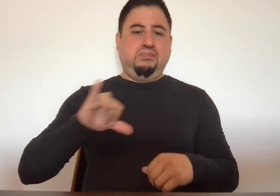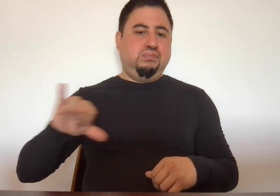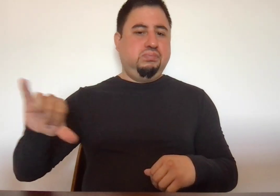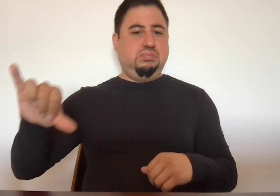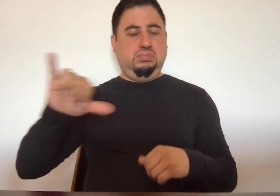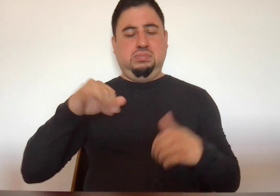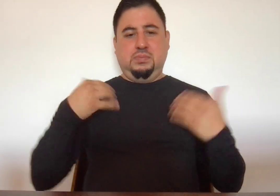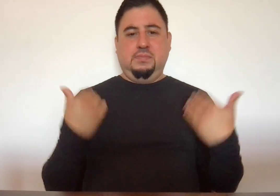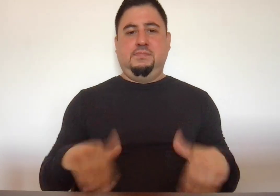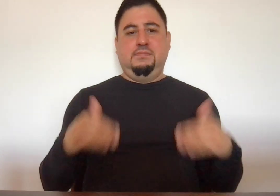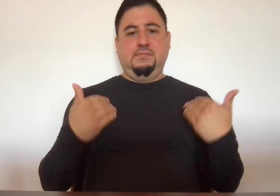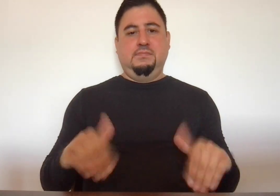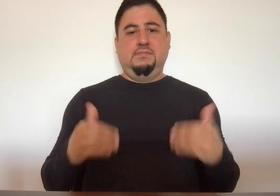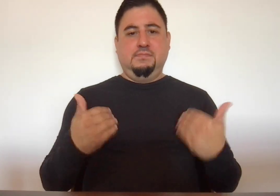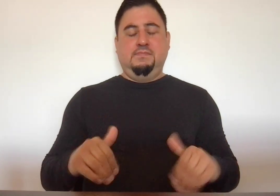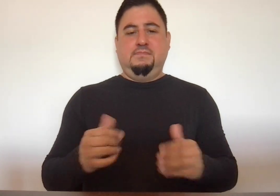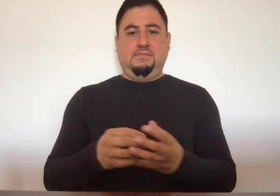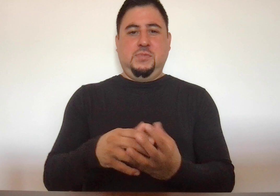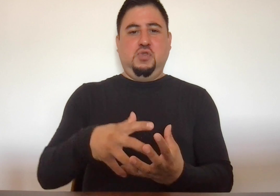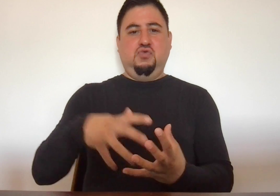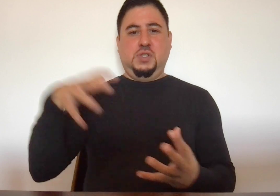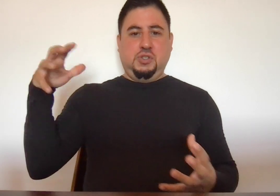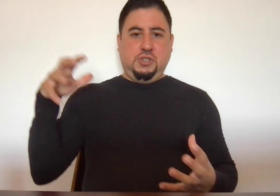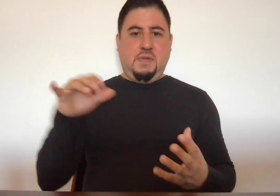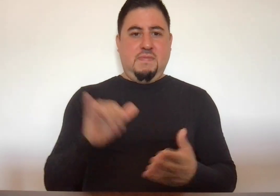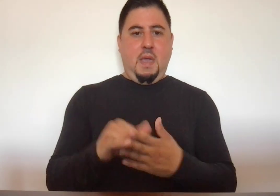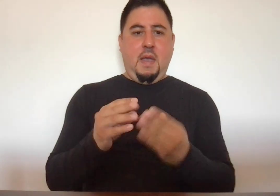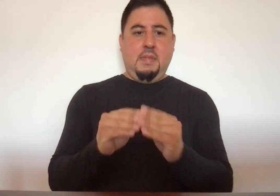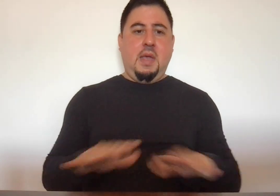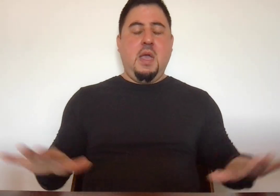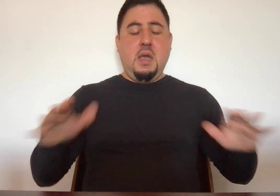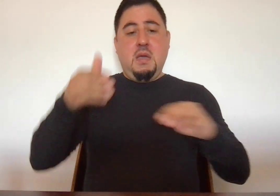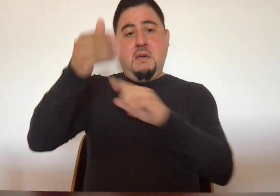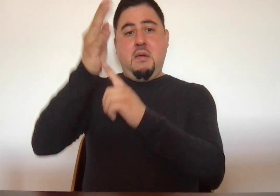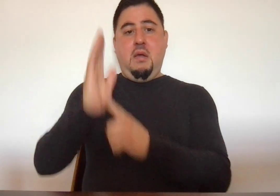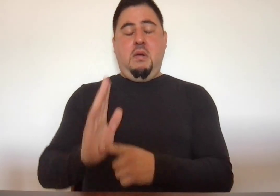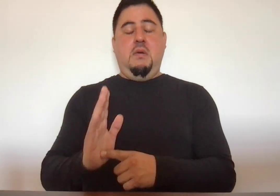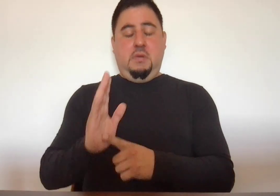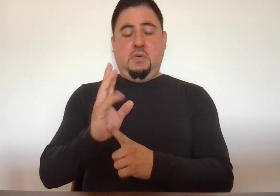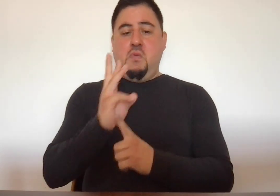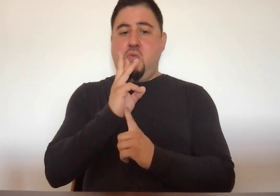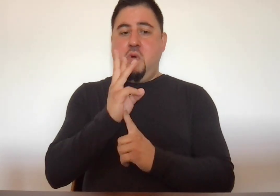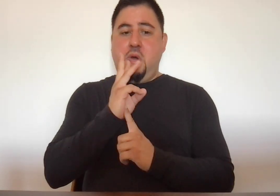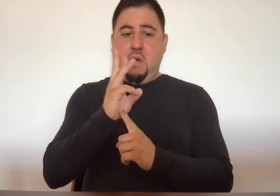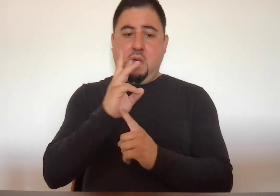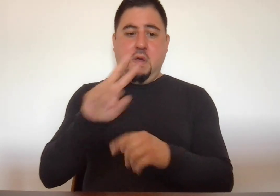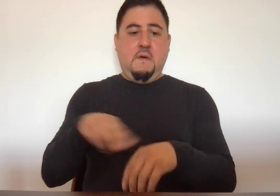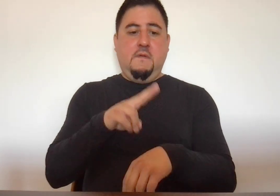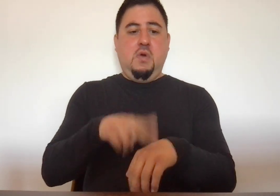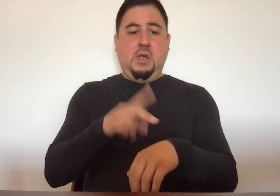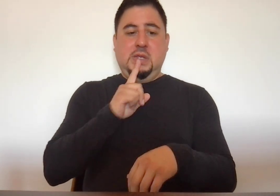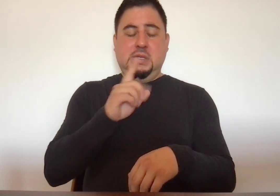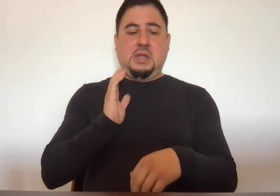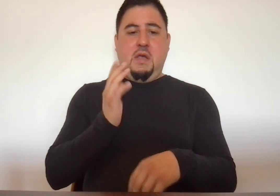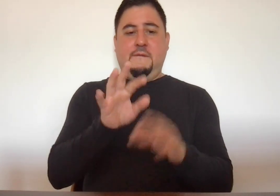you enriched it. God's watercourses are filled. You